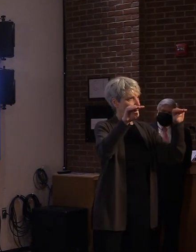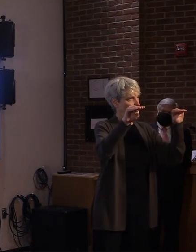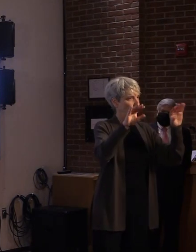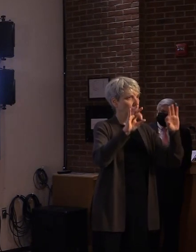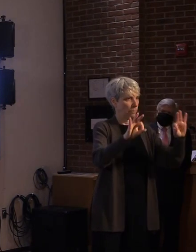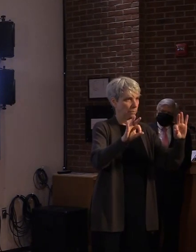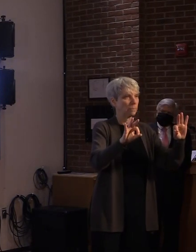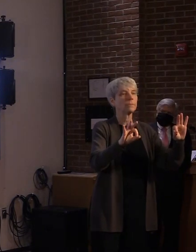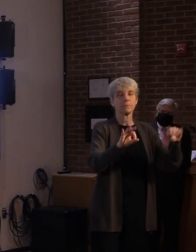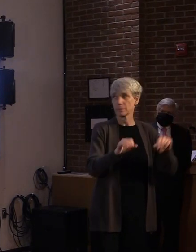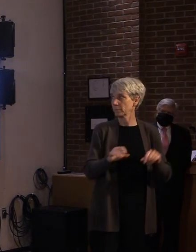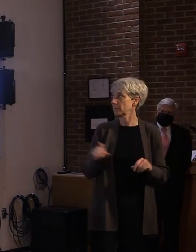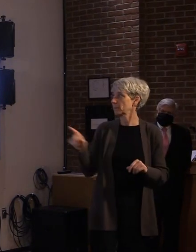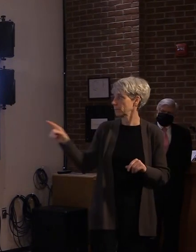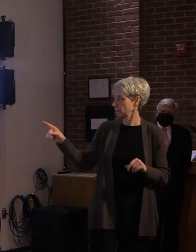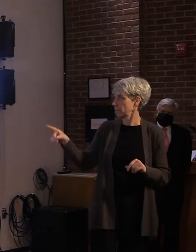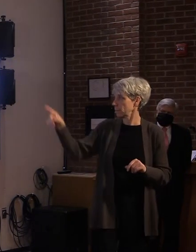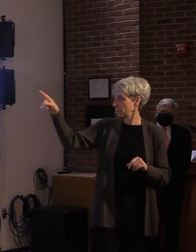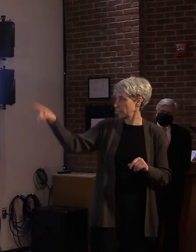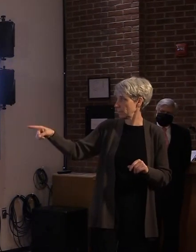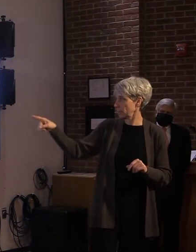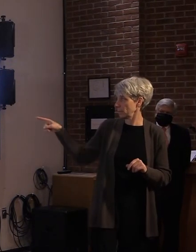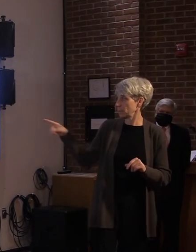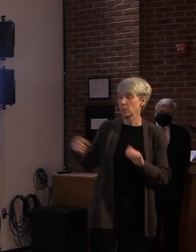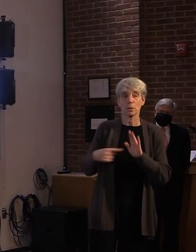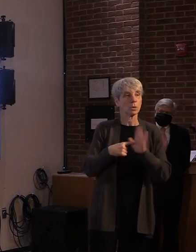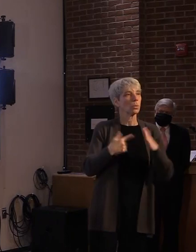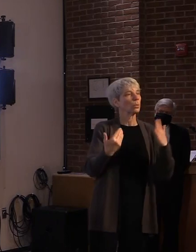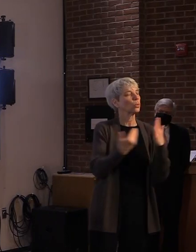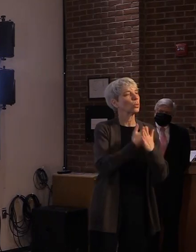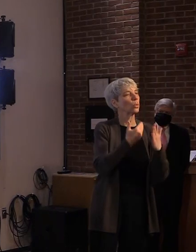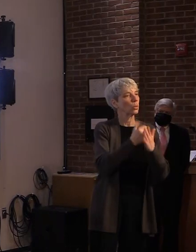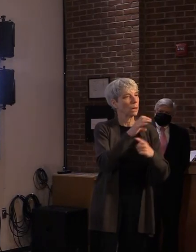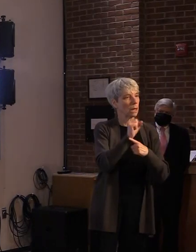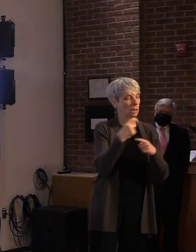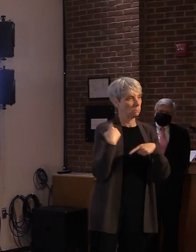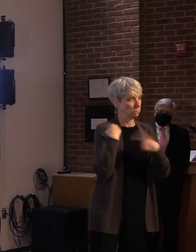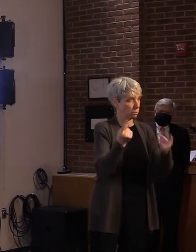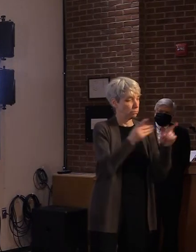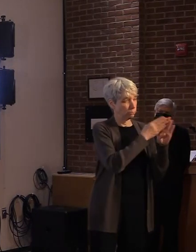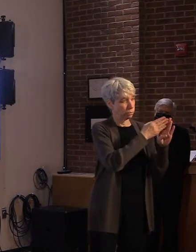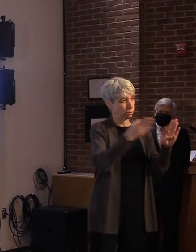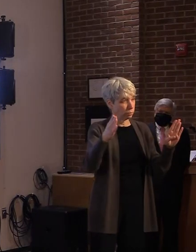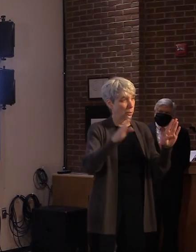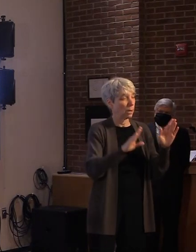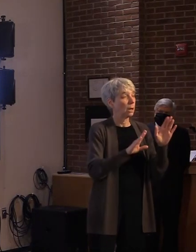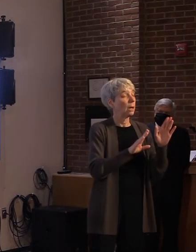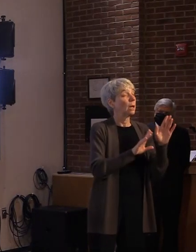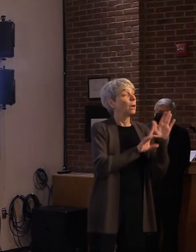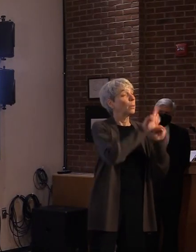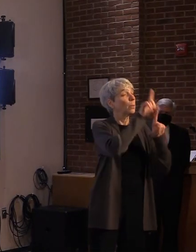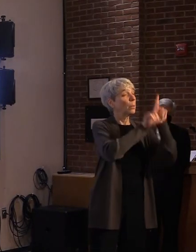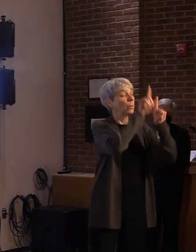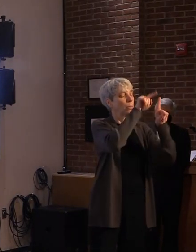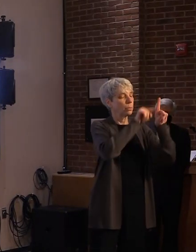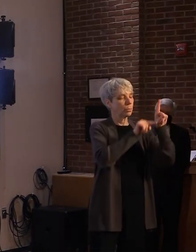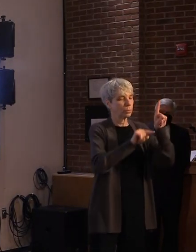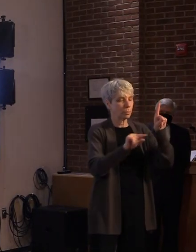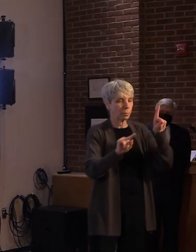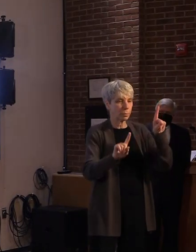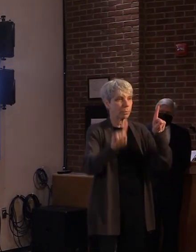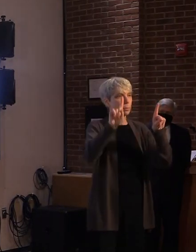further supported by looking at the number of new cases, which is continuing to downtrend. Now, I have